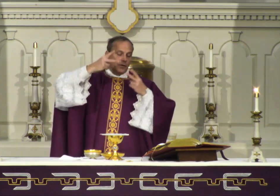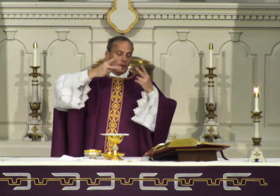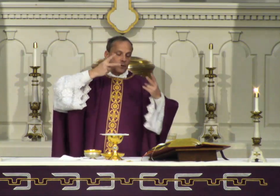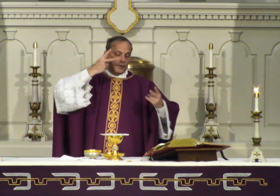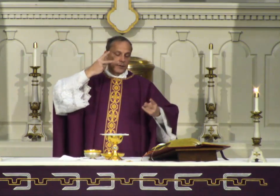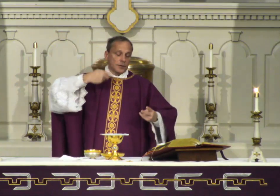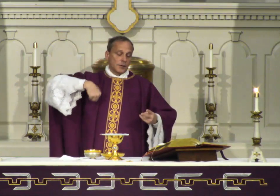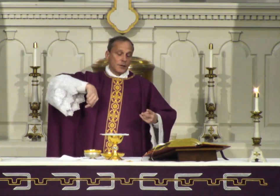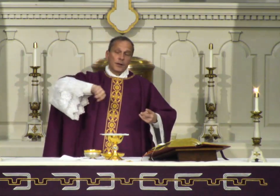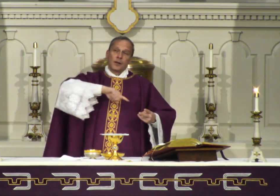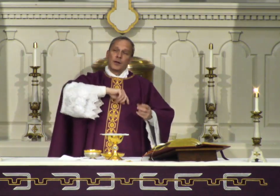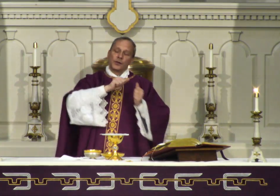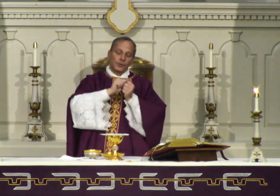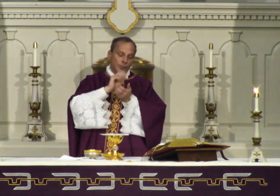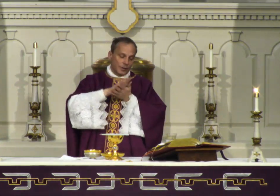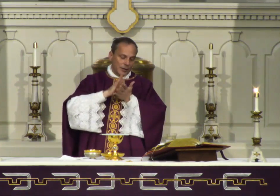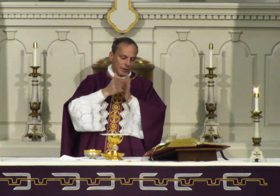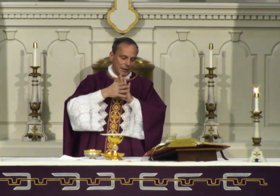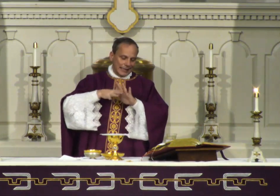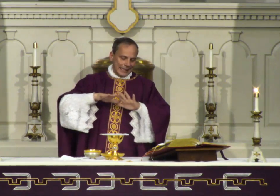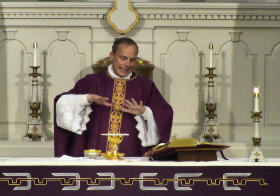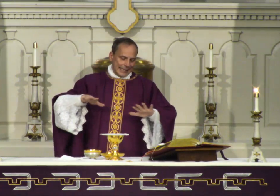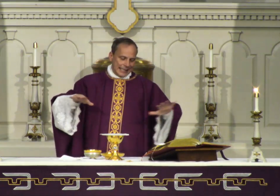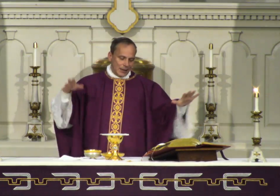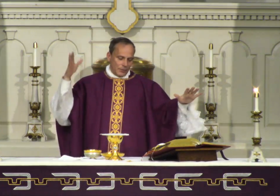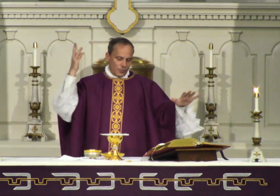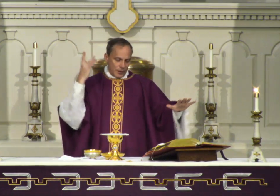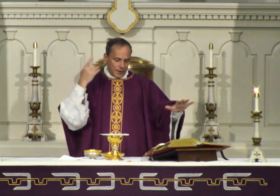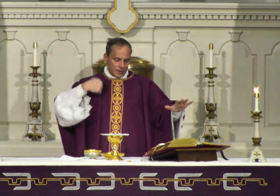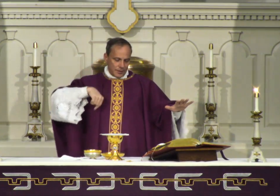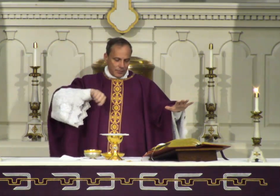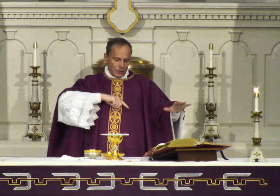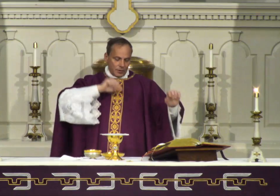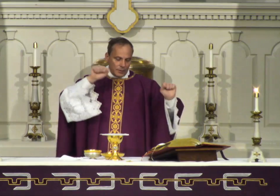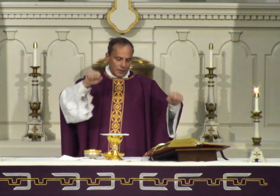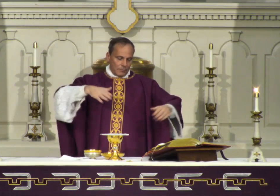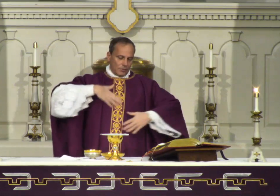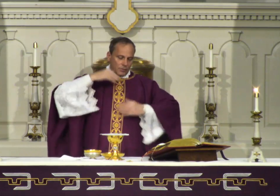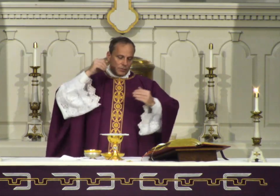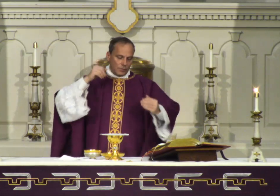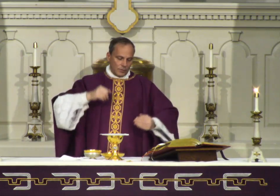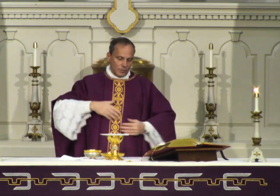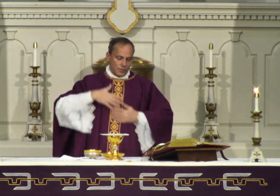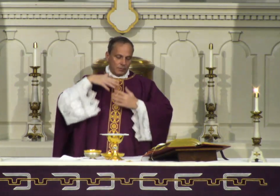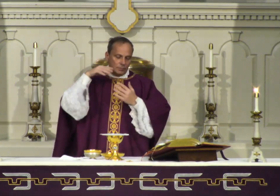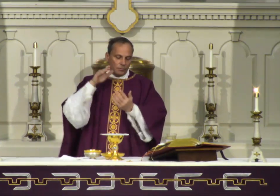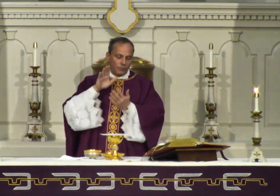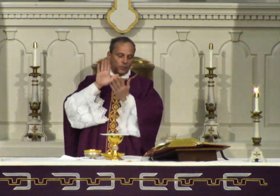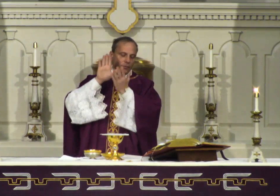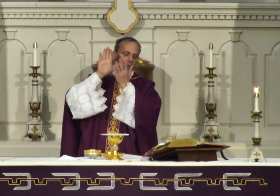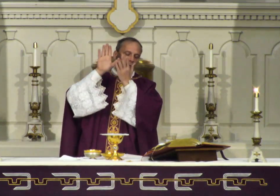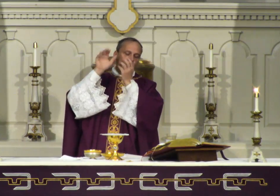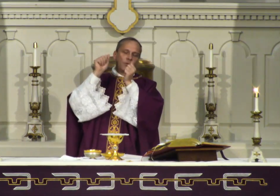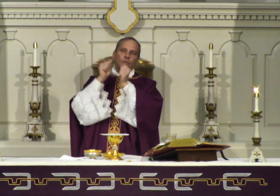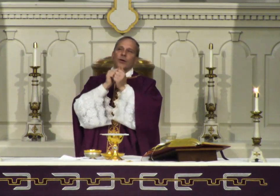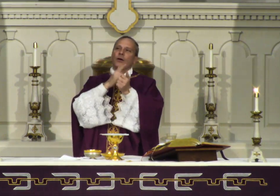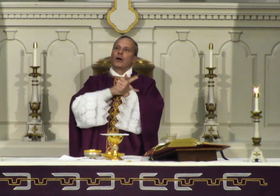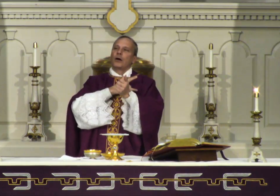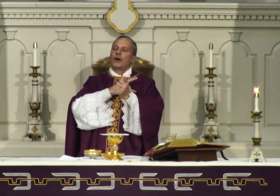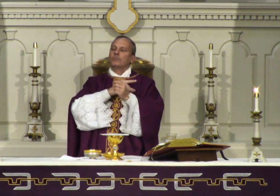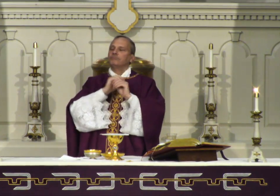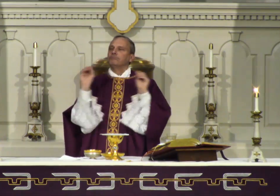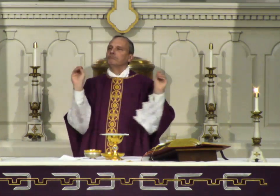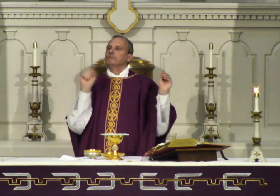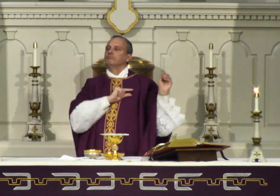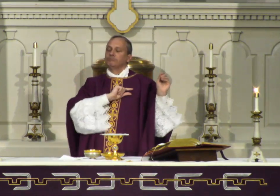Come, O Lord, visit us in peace, that we may rejoice before you with a blameless